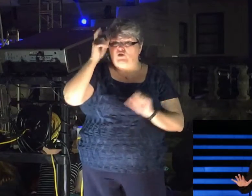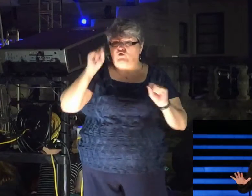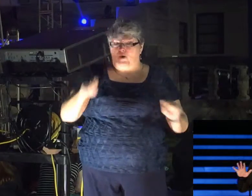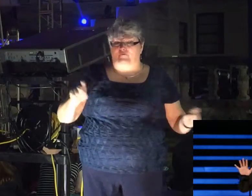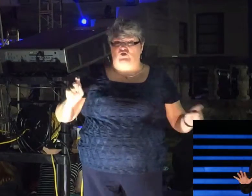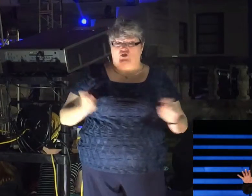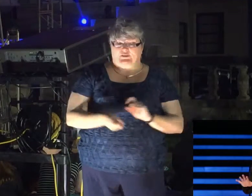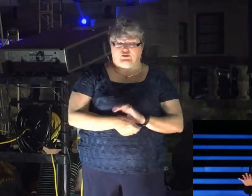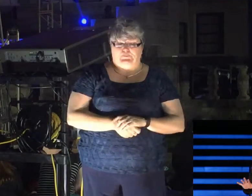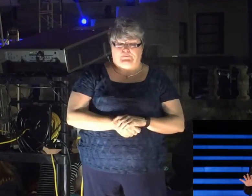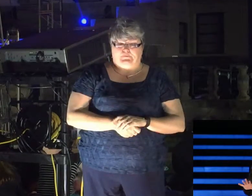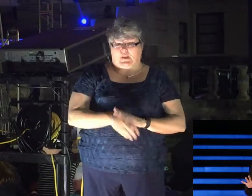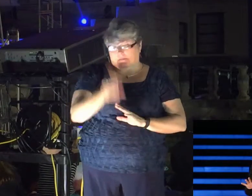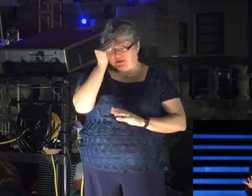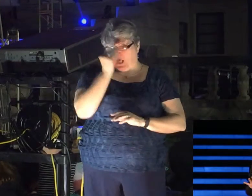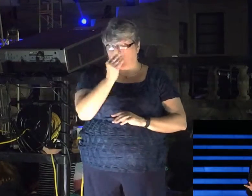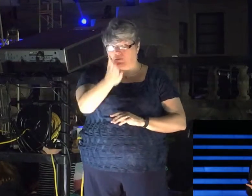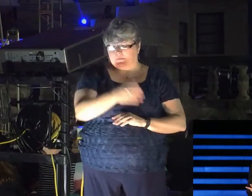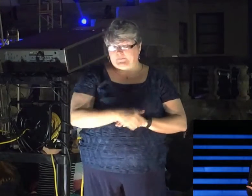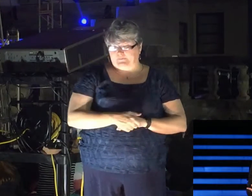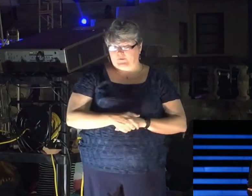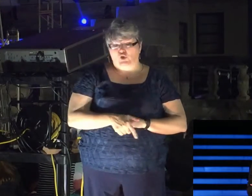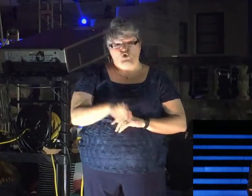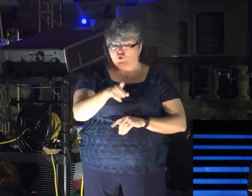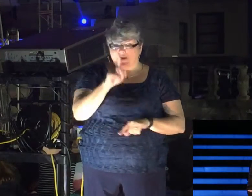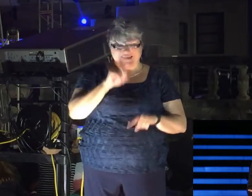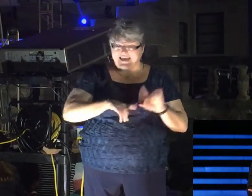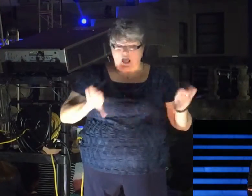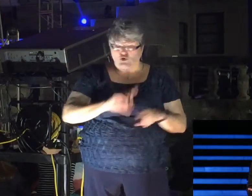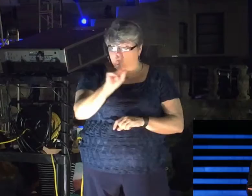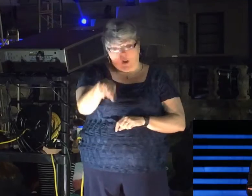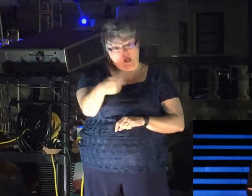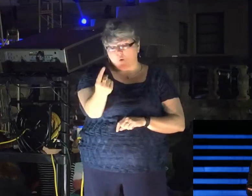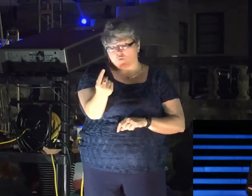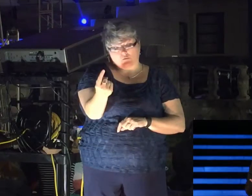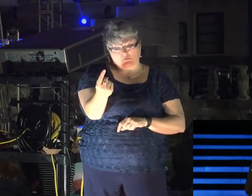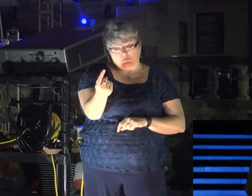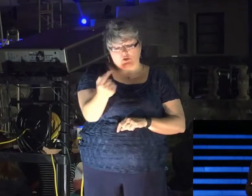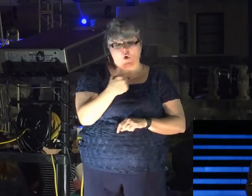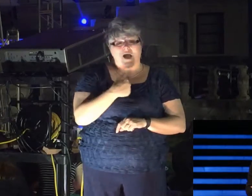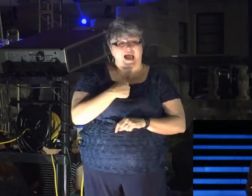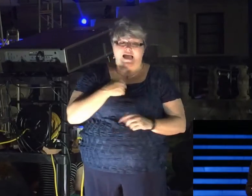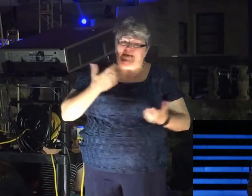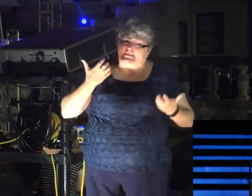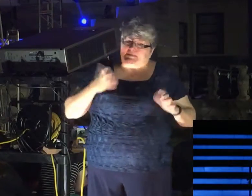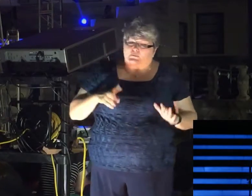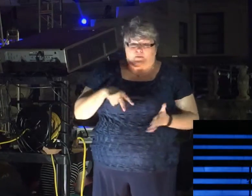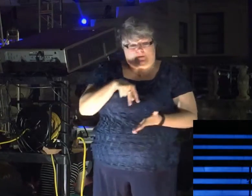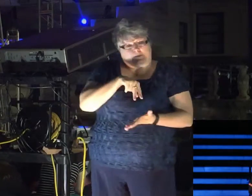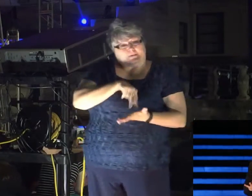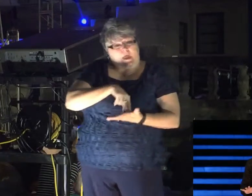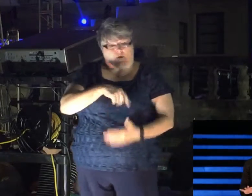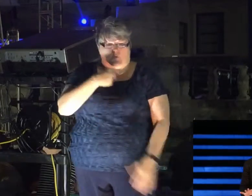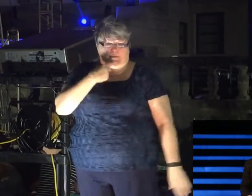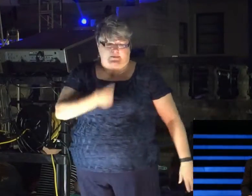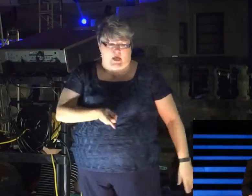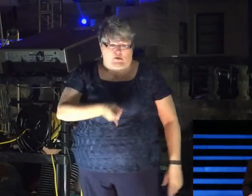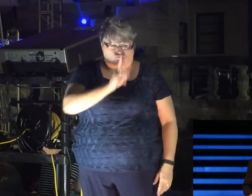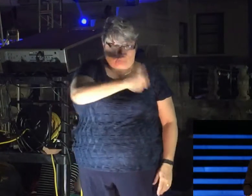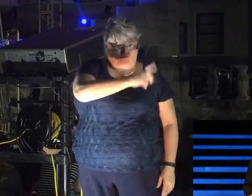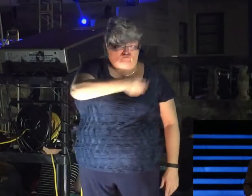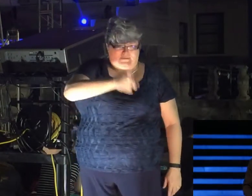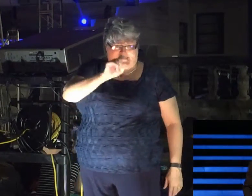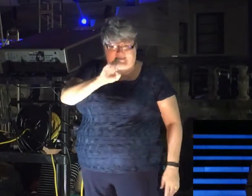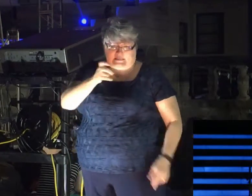realize you have to make. And let me tell you something. You can't do it alone. So I didn't want to stand up here and